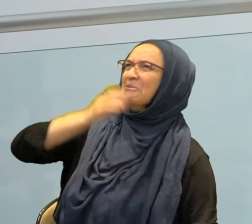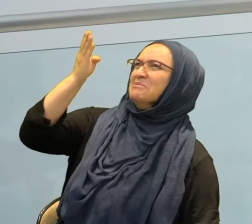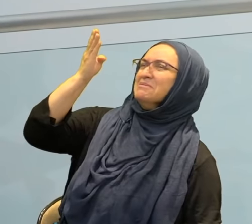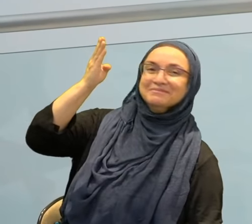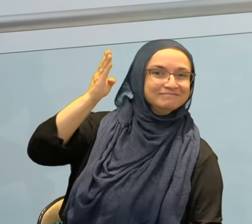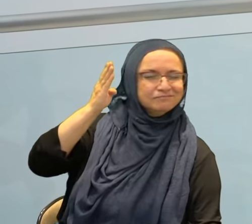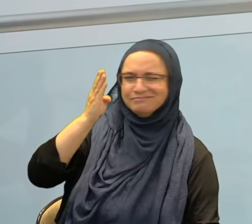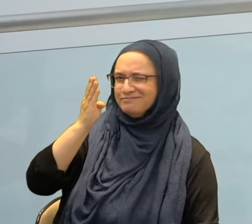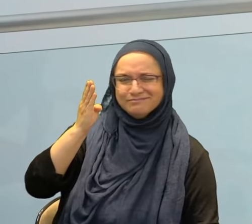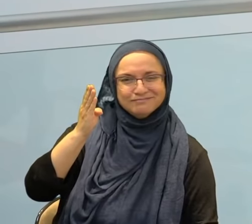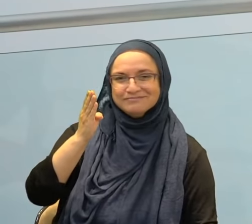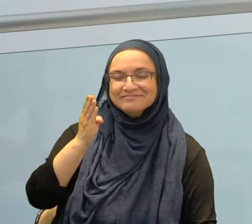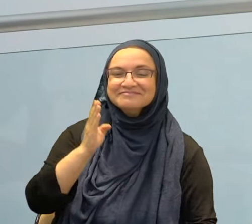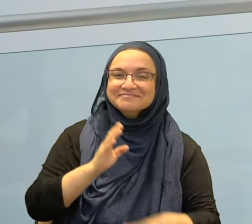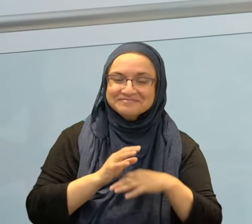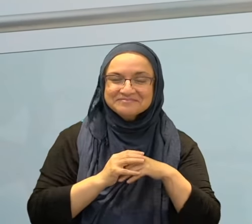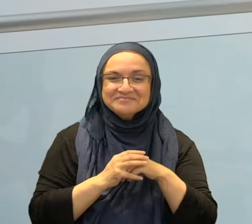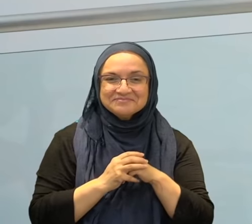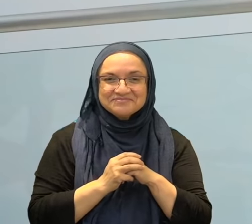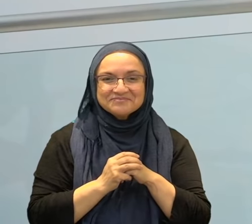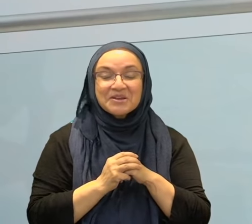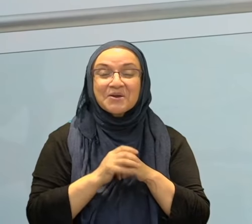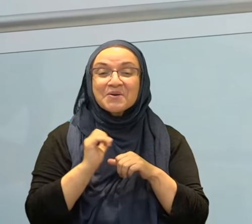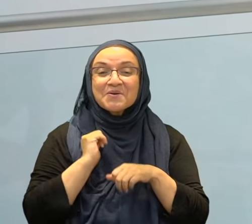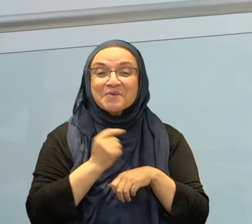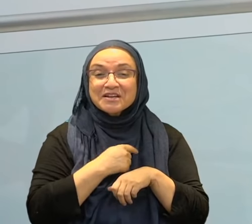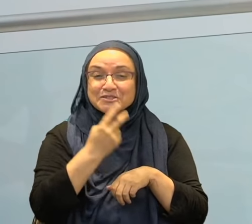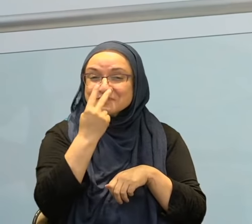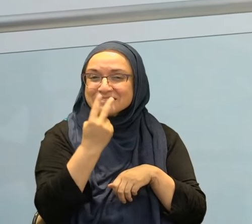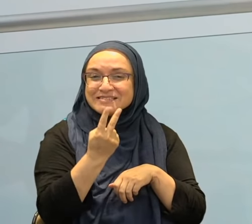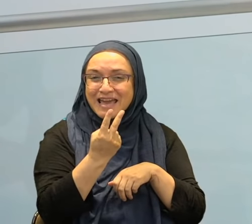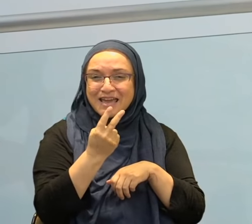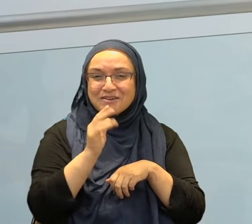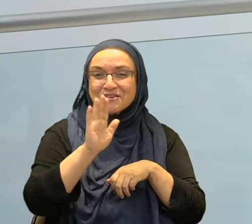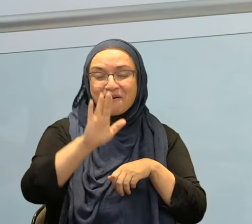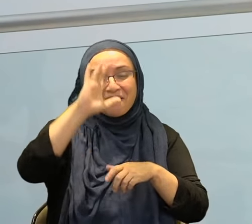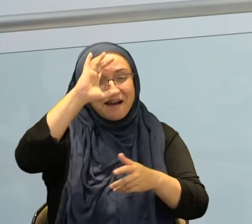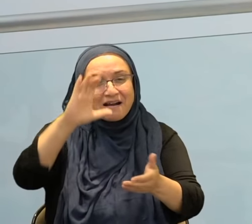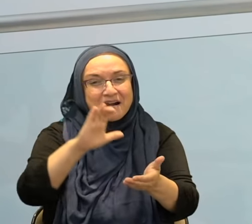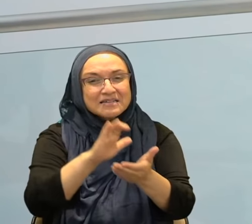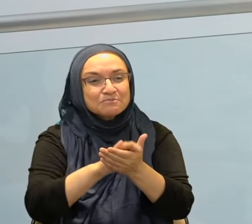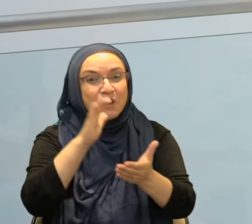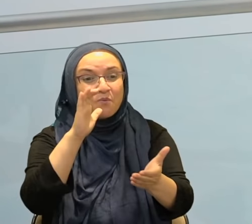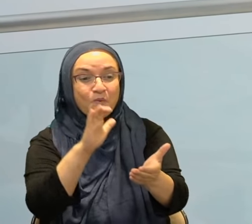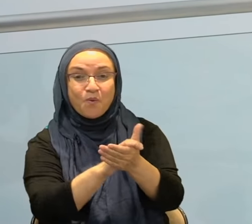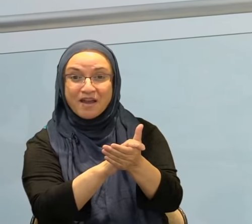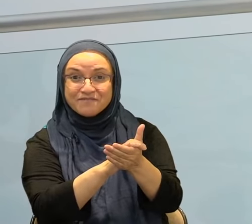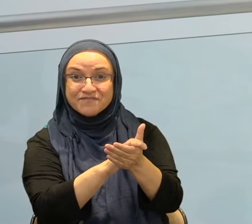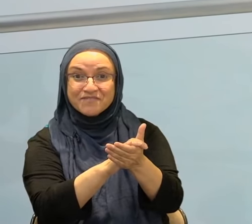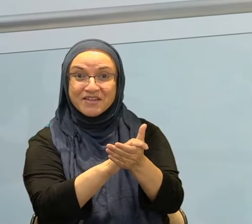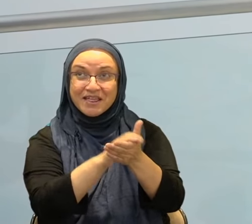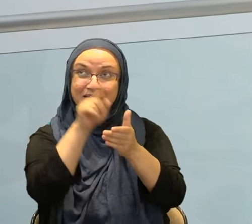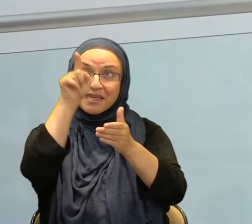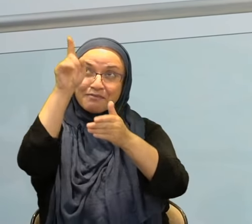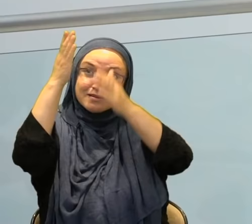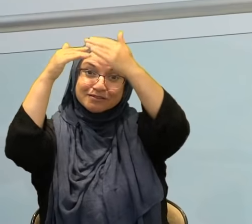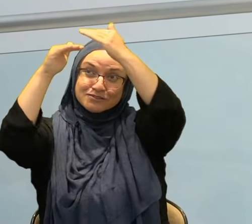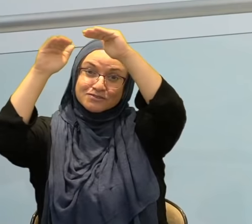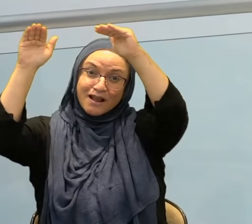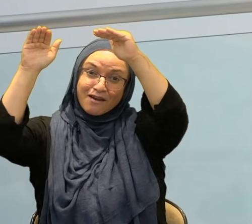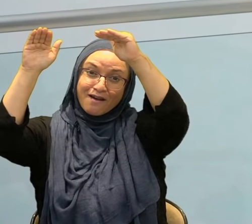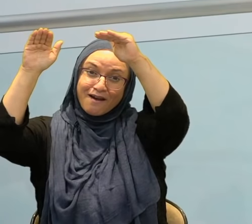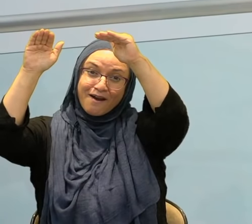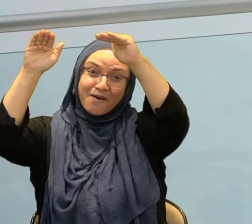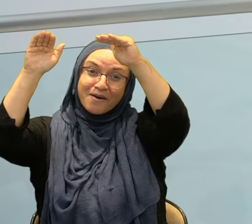palace. When you see your spouse in paradise and no one is single in paradise, your spouse is more beautiful every time you see